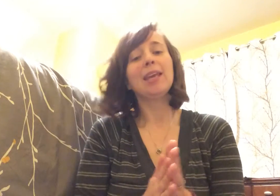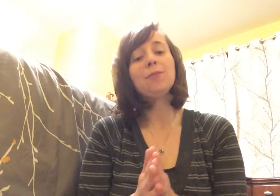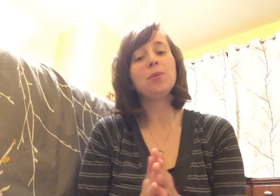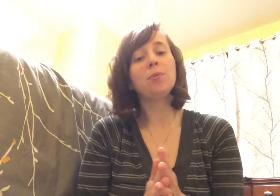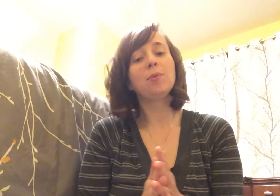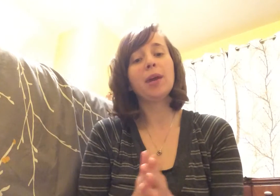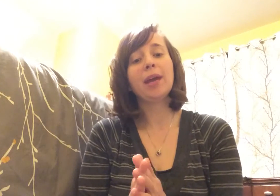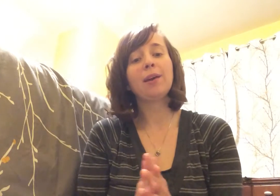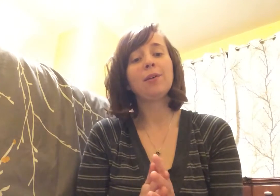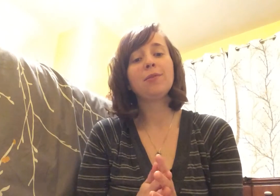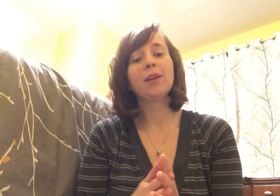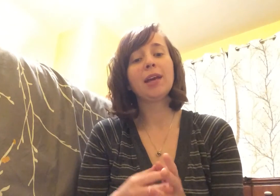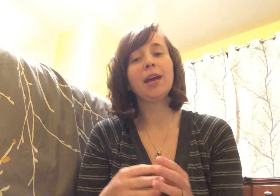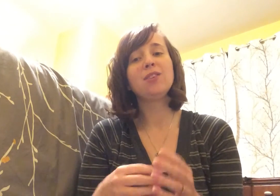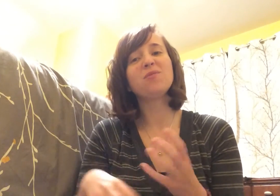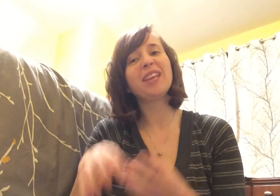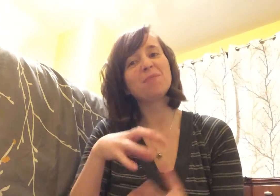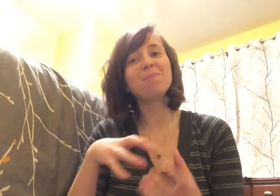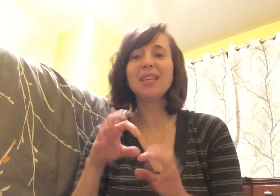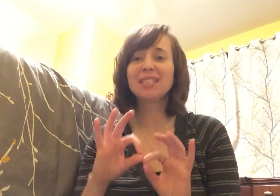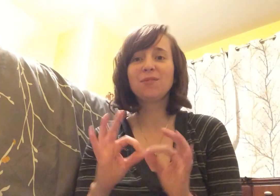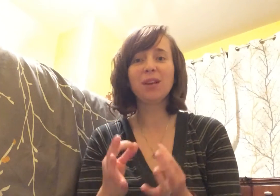If you have kind of like a mixed family,